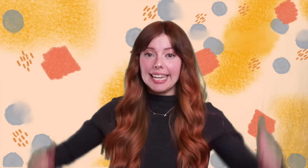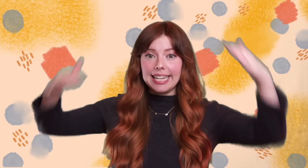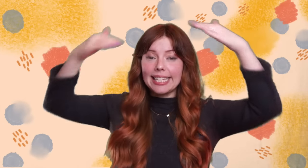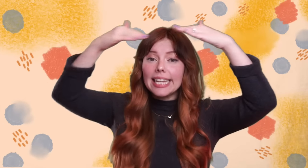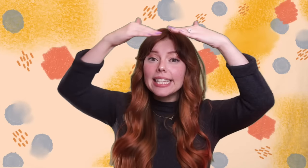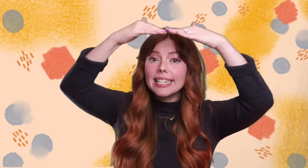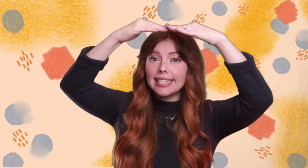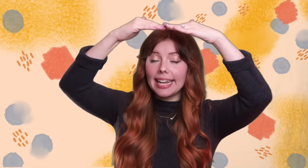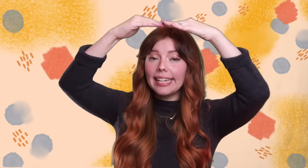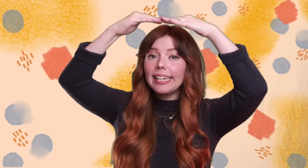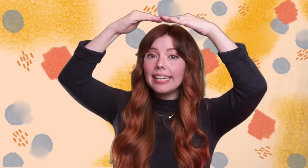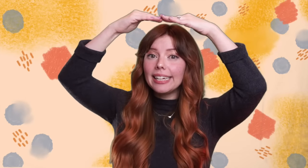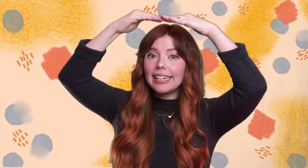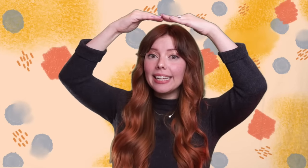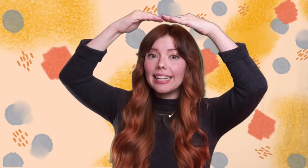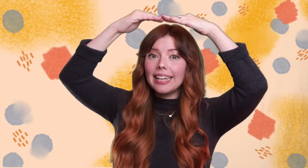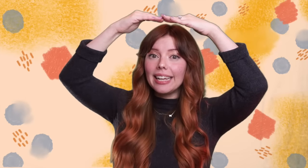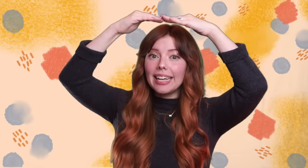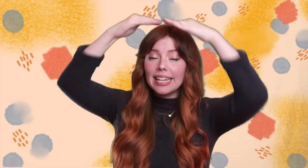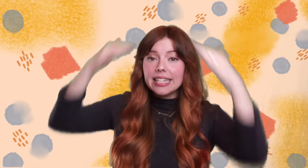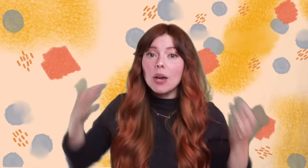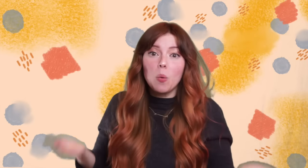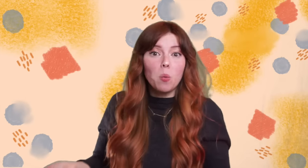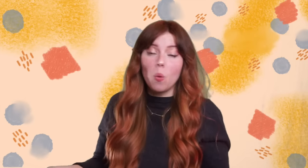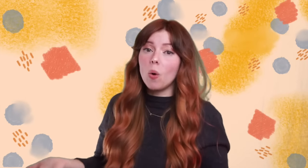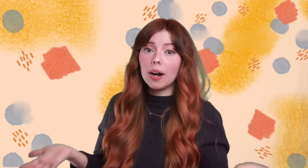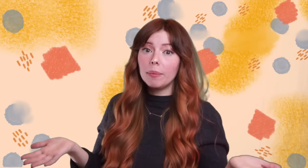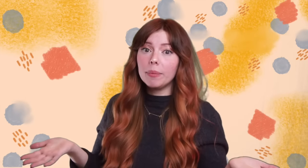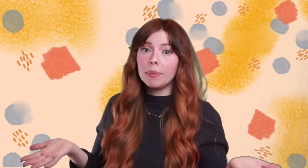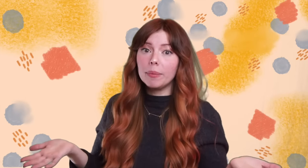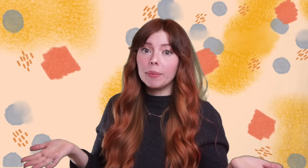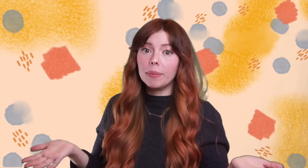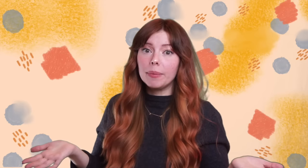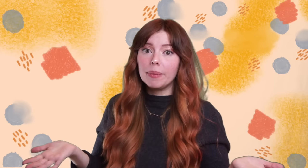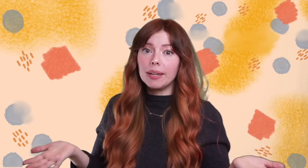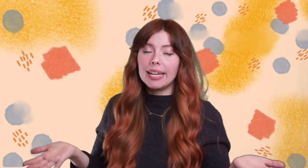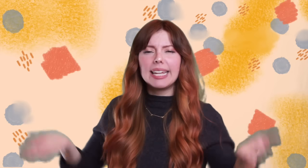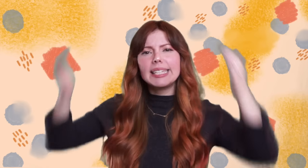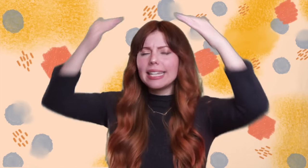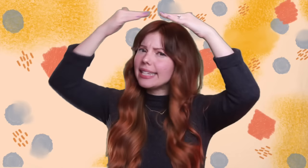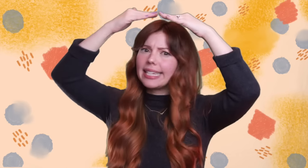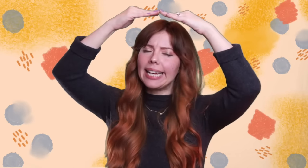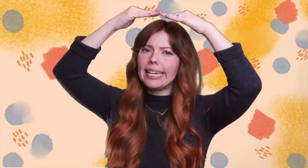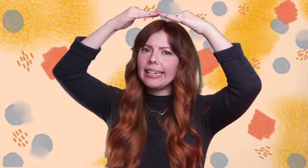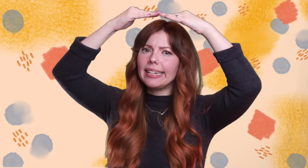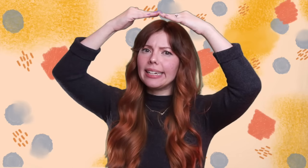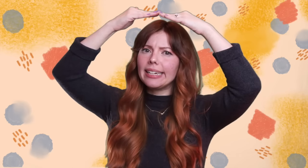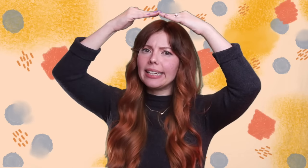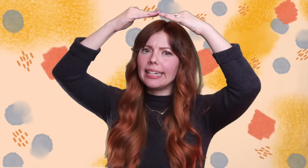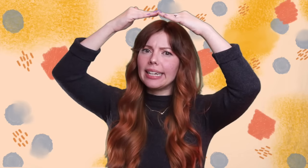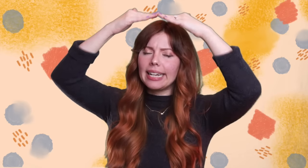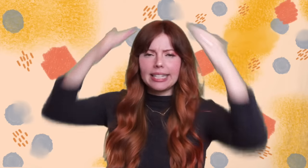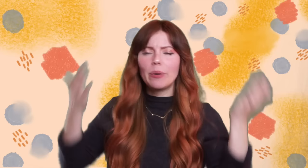Is it sunny? Is it warm? Is it sunny? Is it